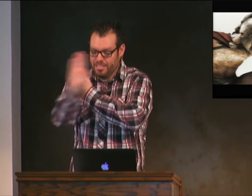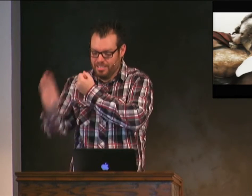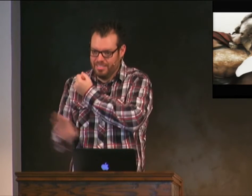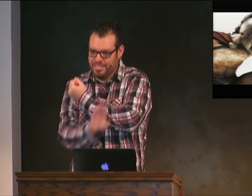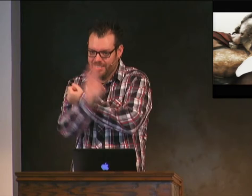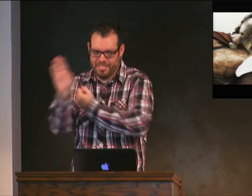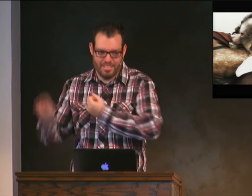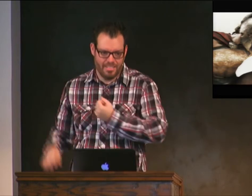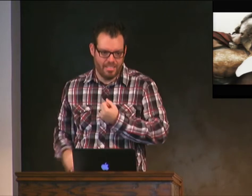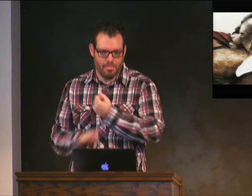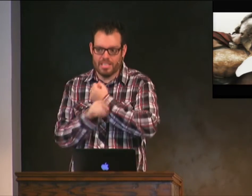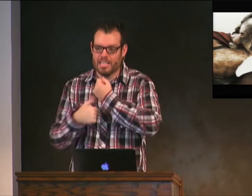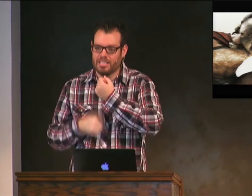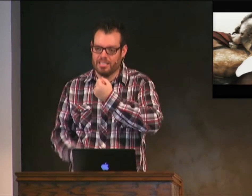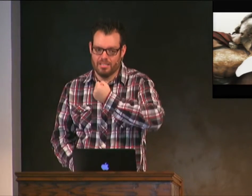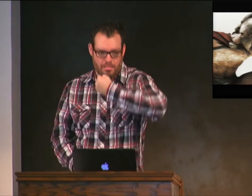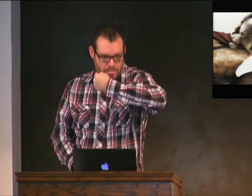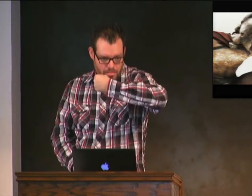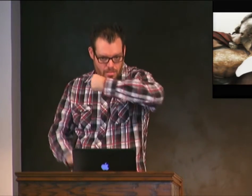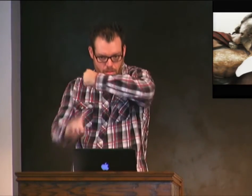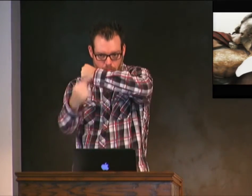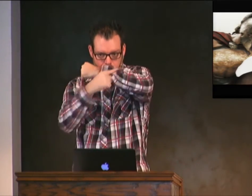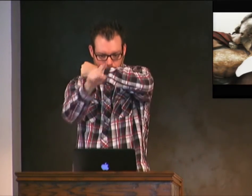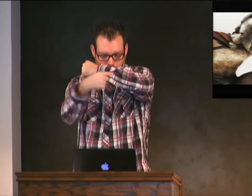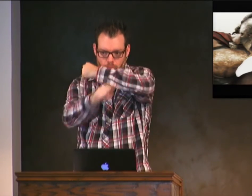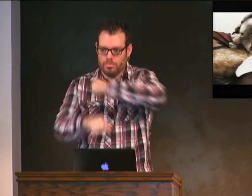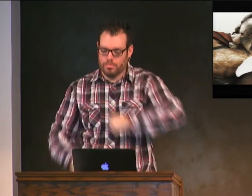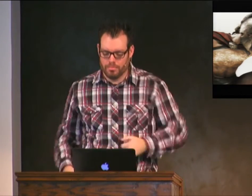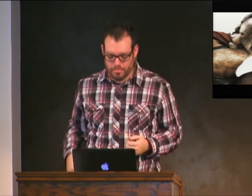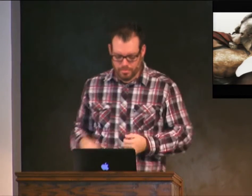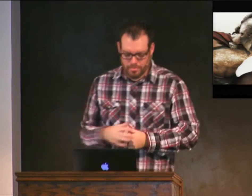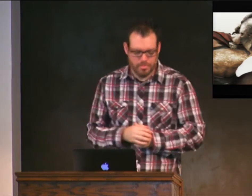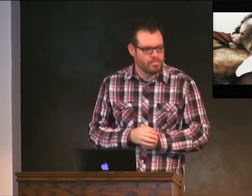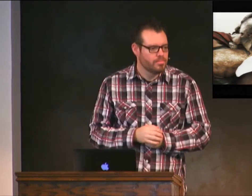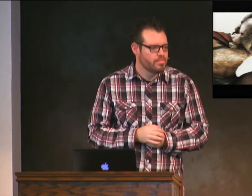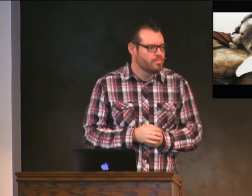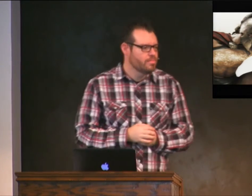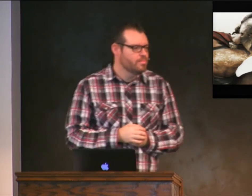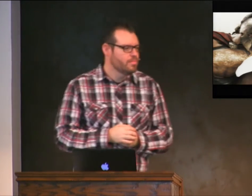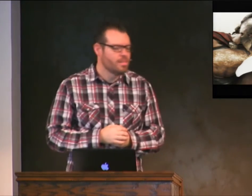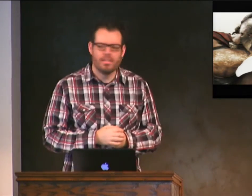The shield protects us. Boom, boom.